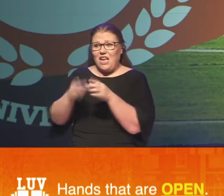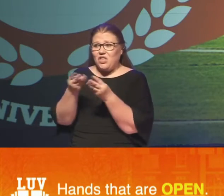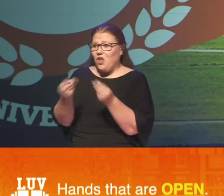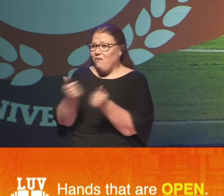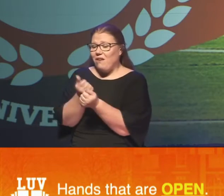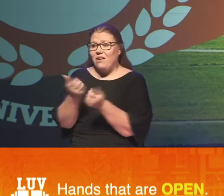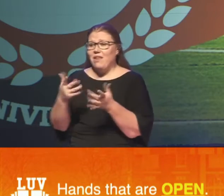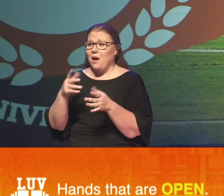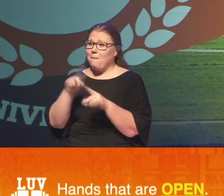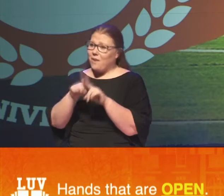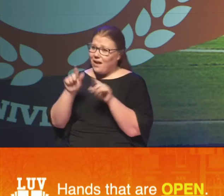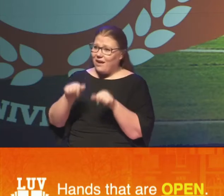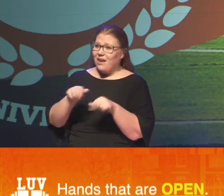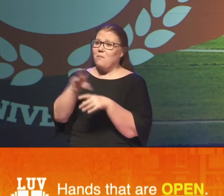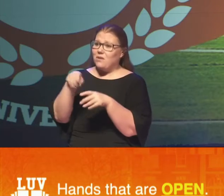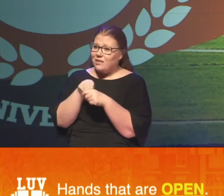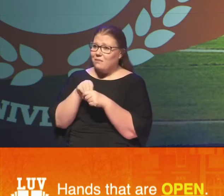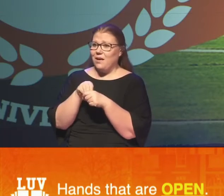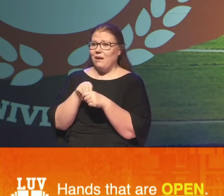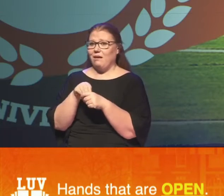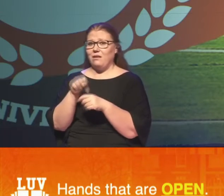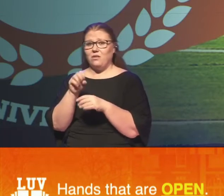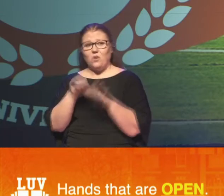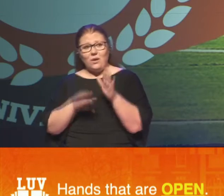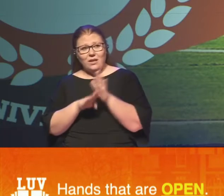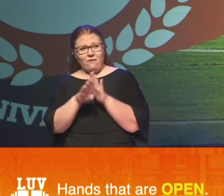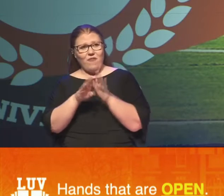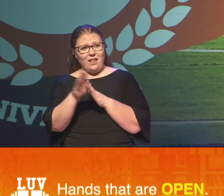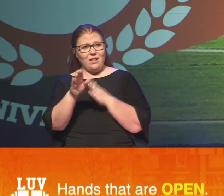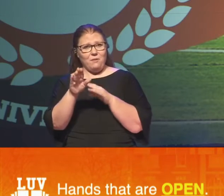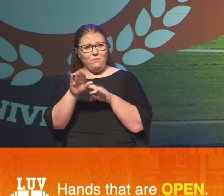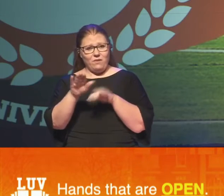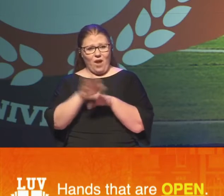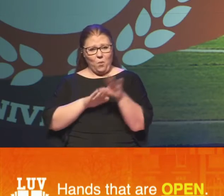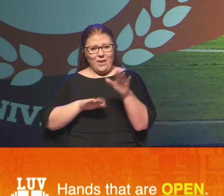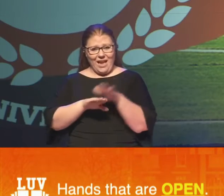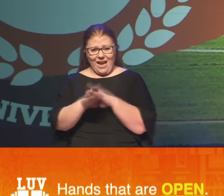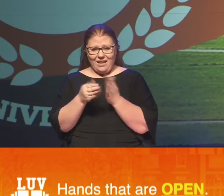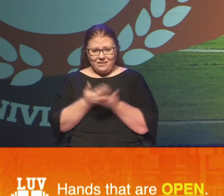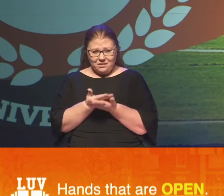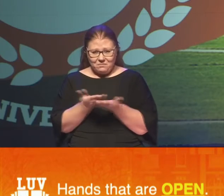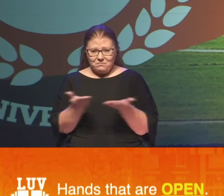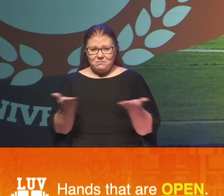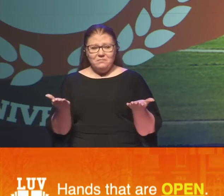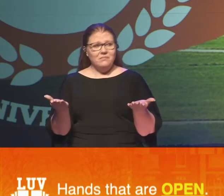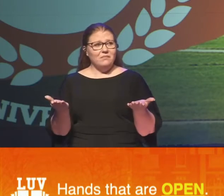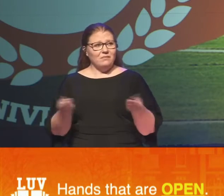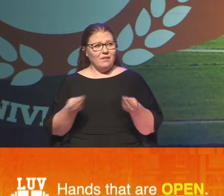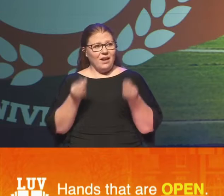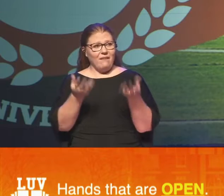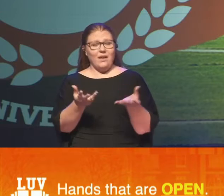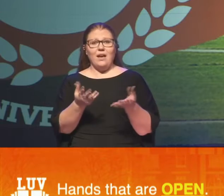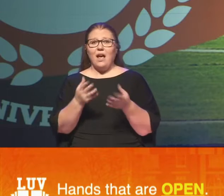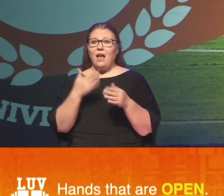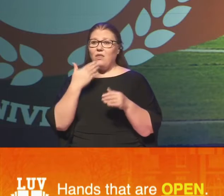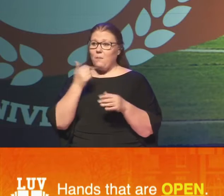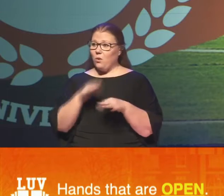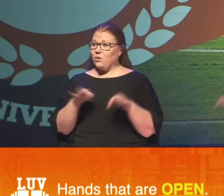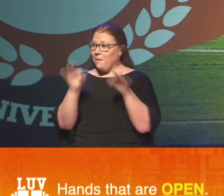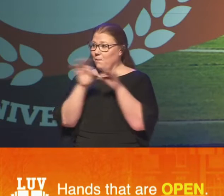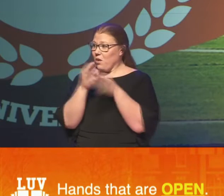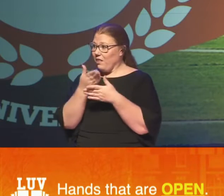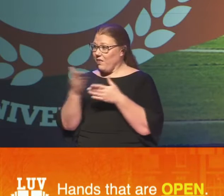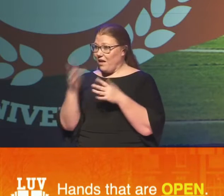I can participate in it. So just develop open hands. And then this, I think, is probably the most important thing in